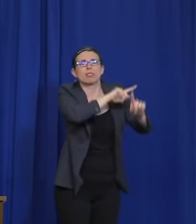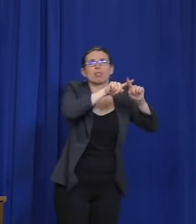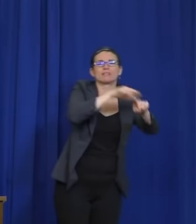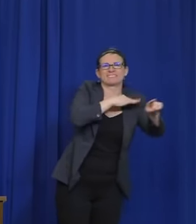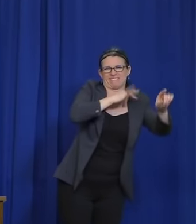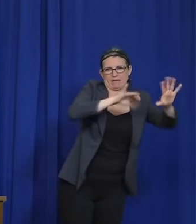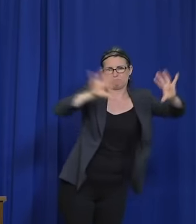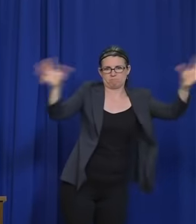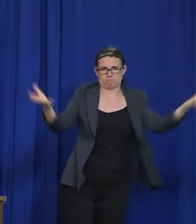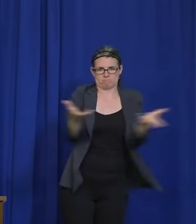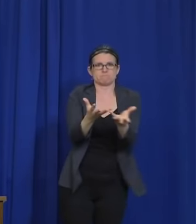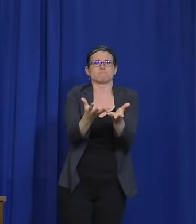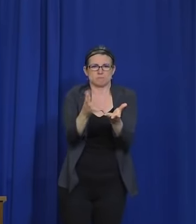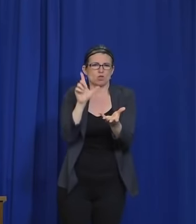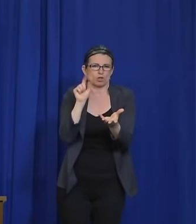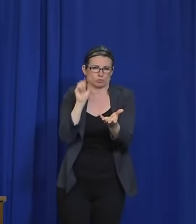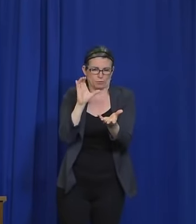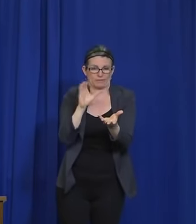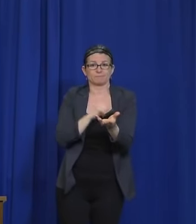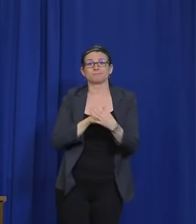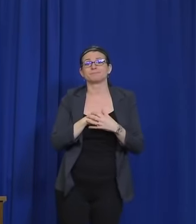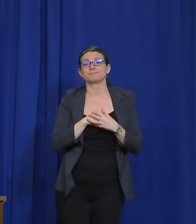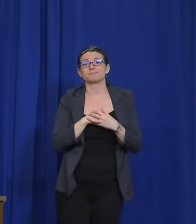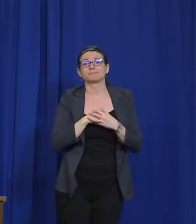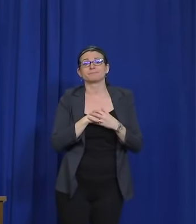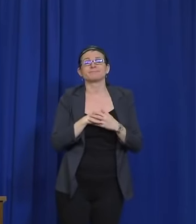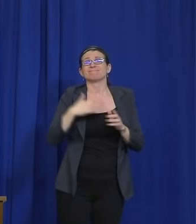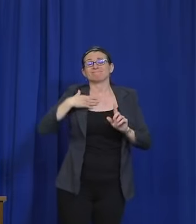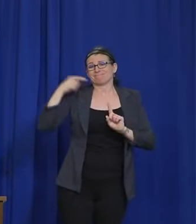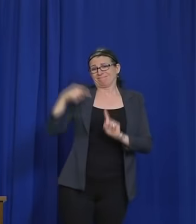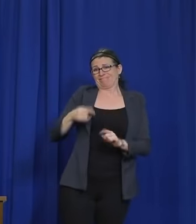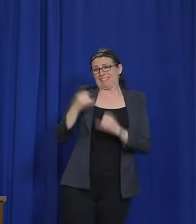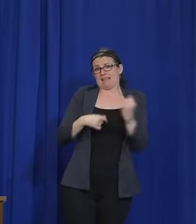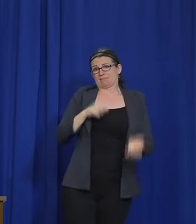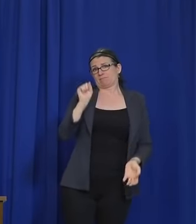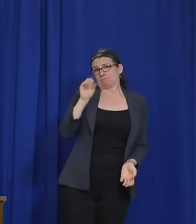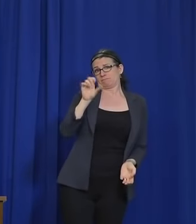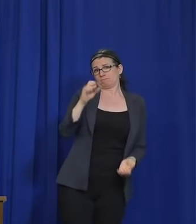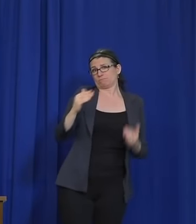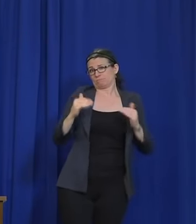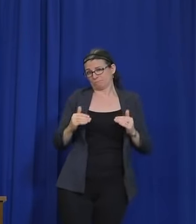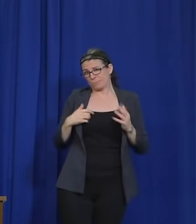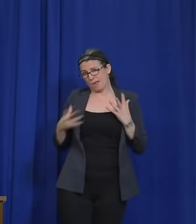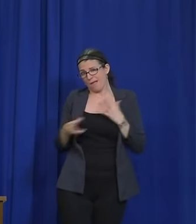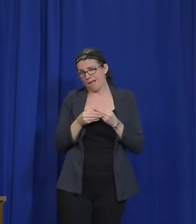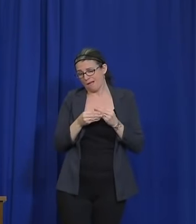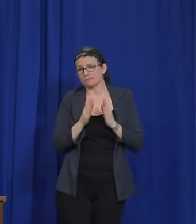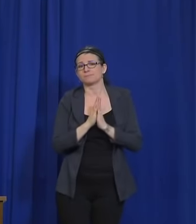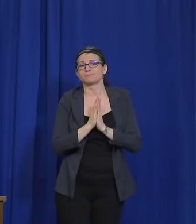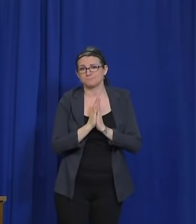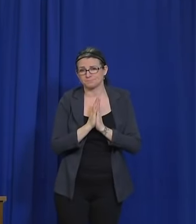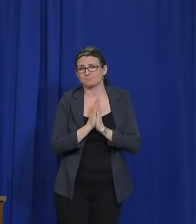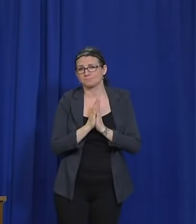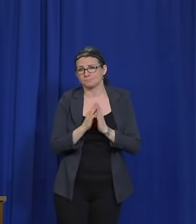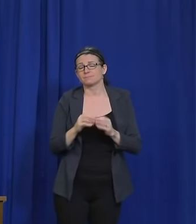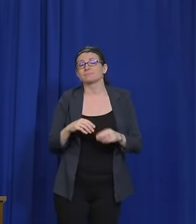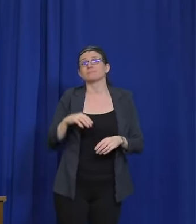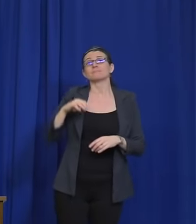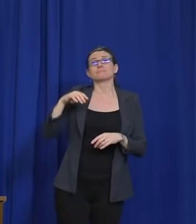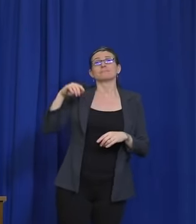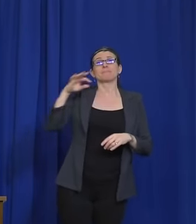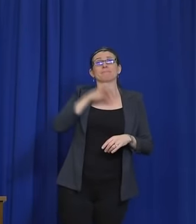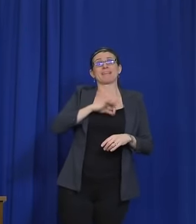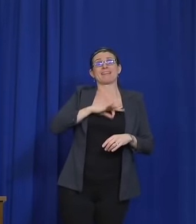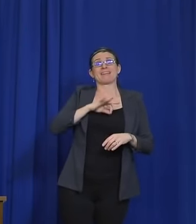Long. The last point I'll make before we turn to questions is to flag that our Maine CDC has put up on its